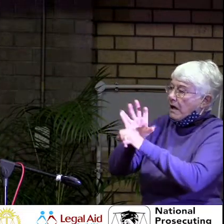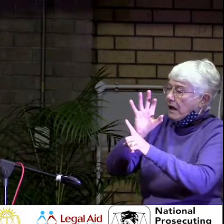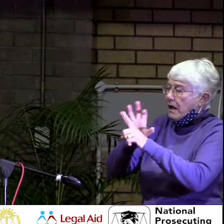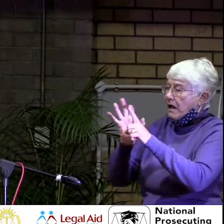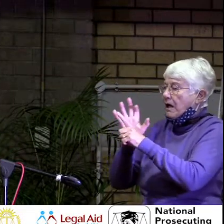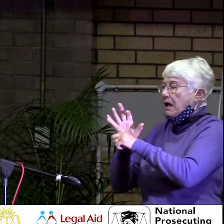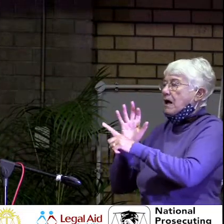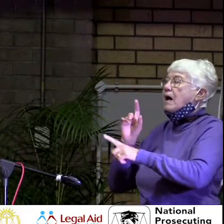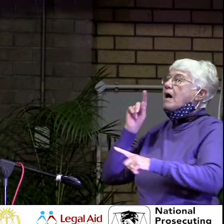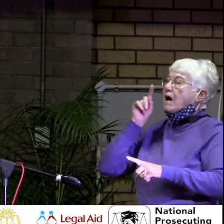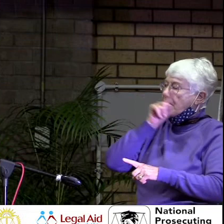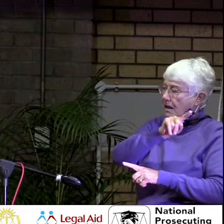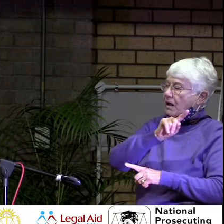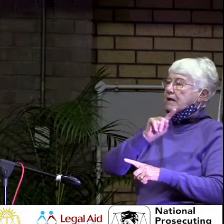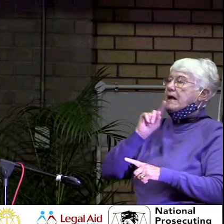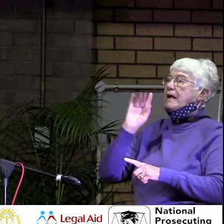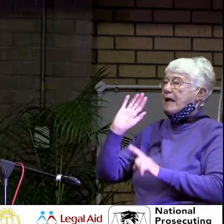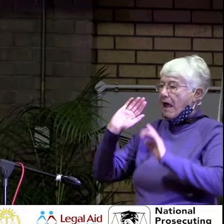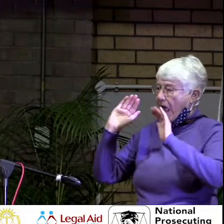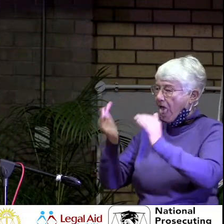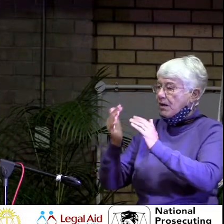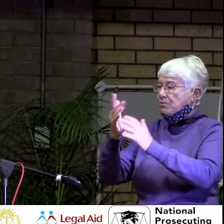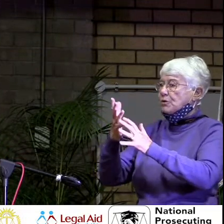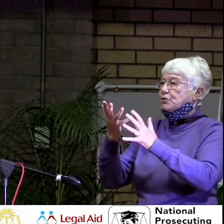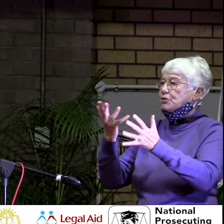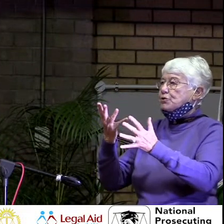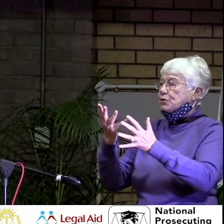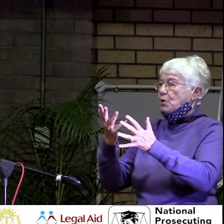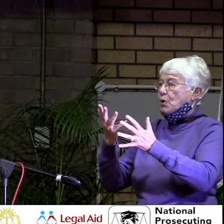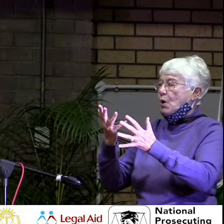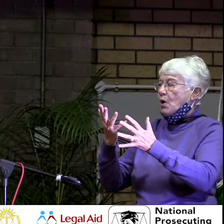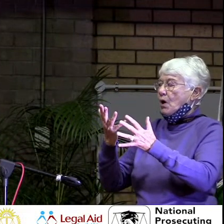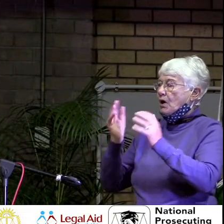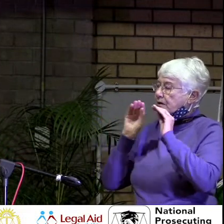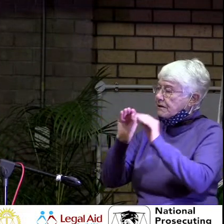that attended the trauma center, and